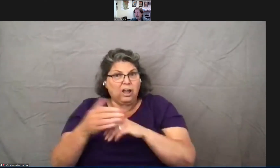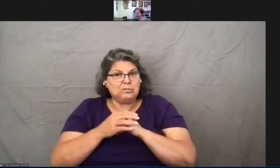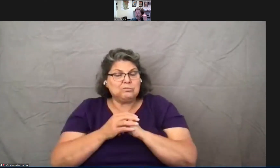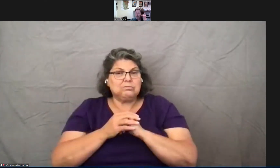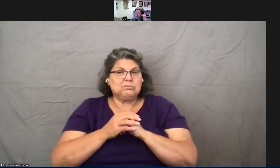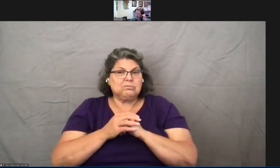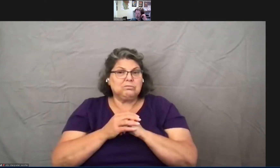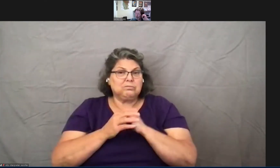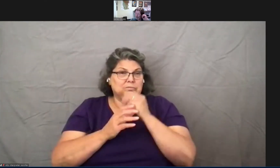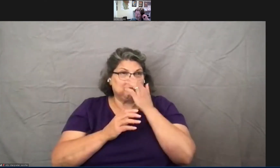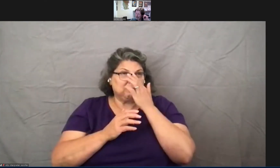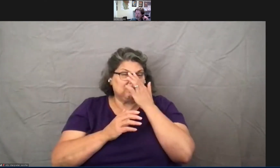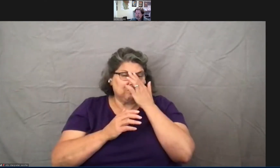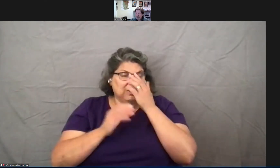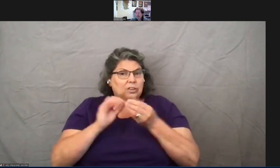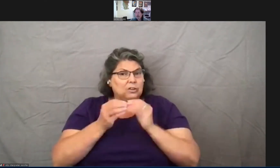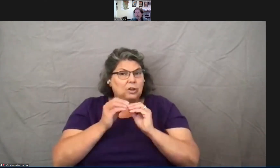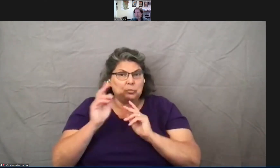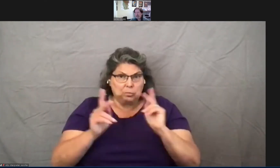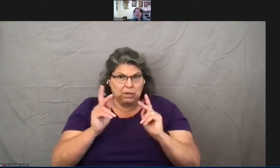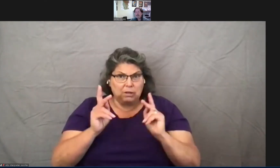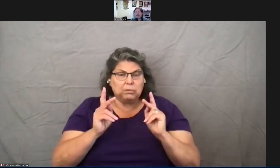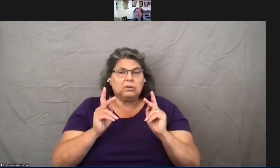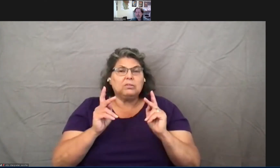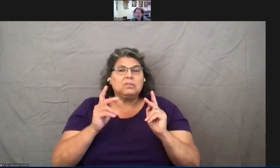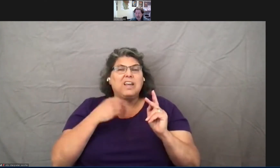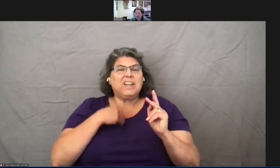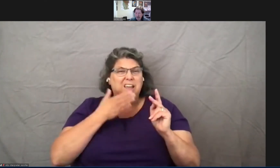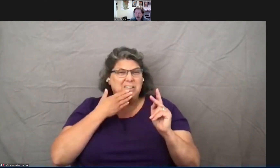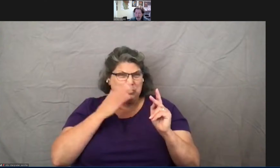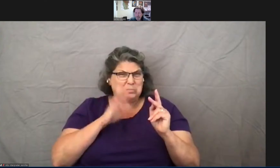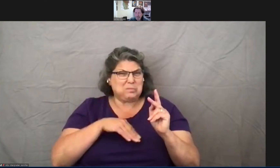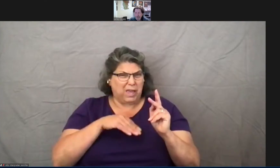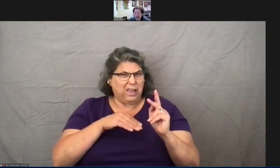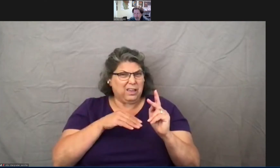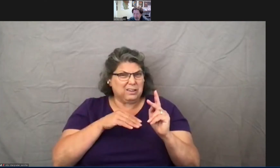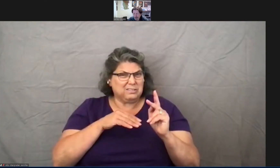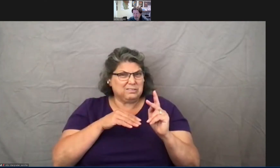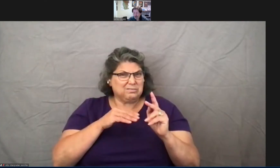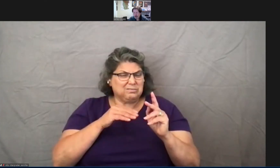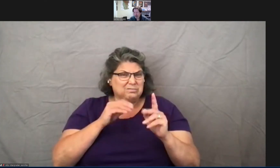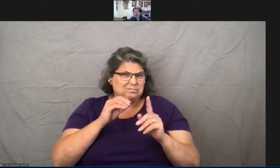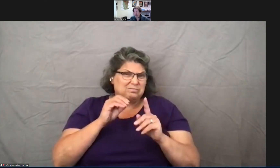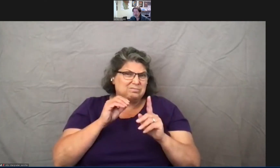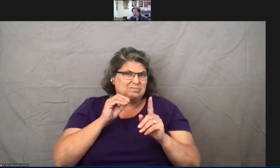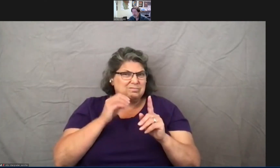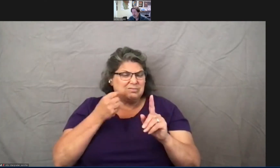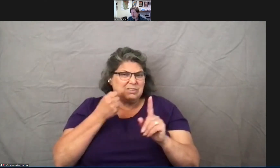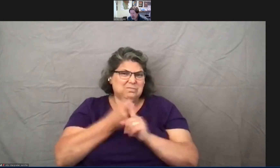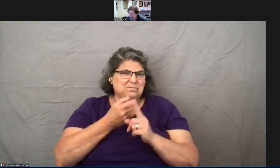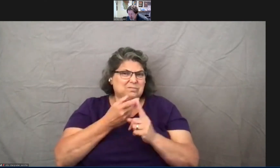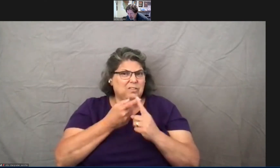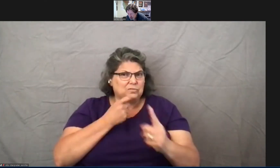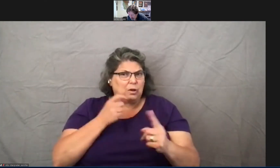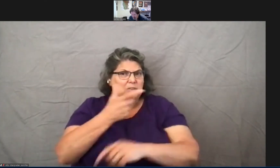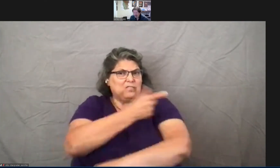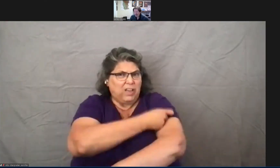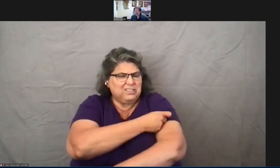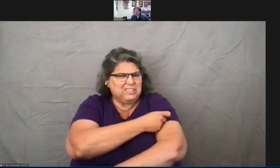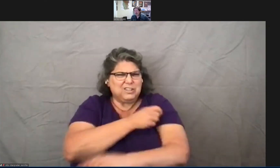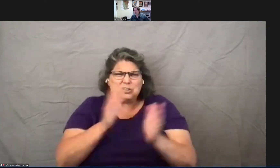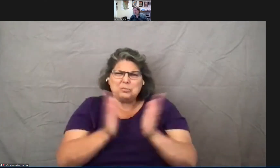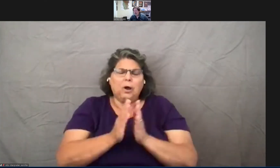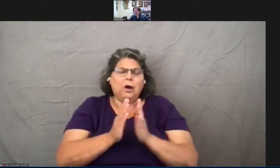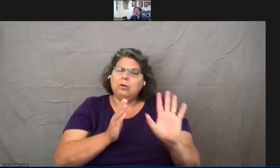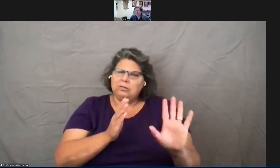of people who've had side effects is exceedingly small. There was a lot of publicity because it was new and